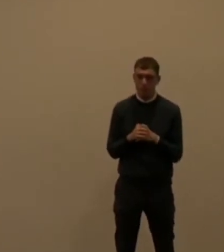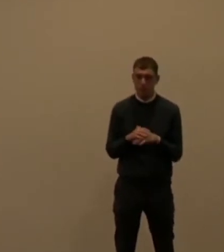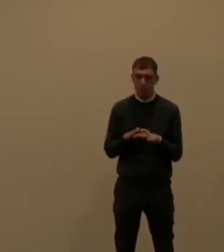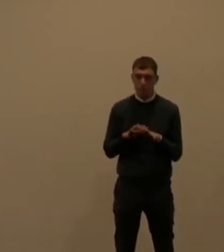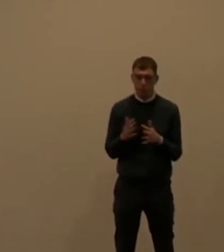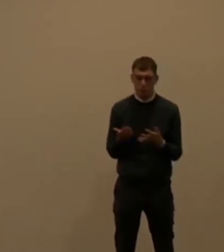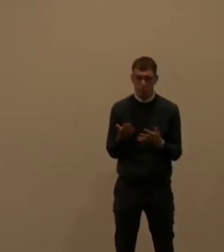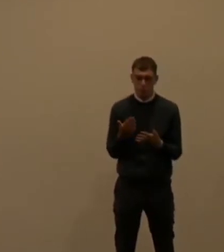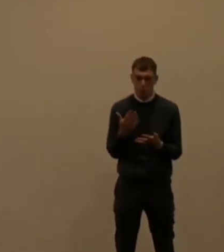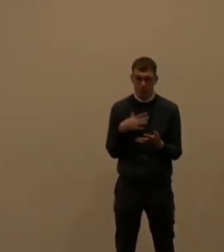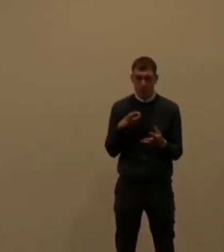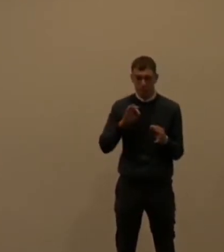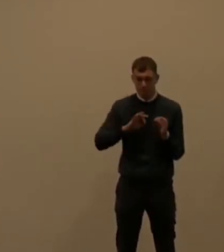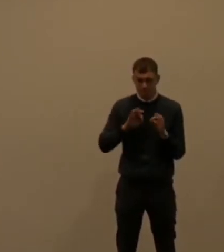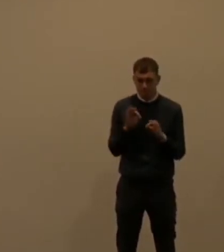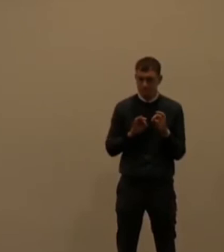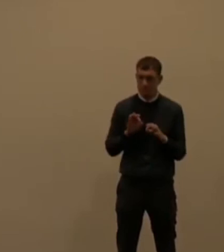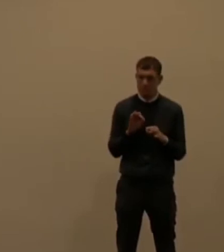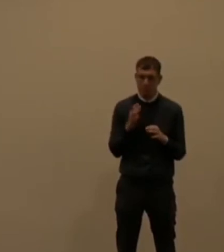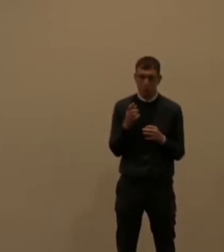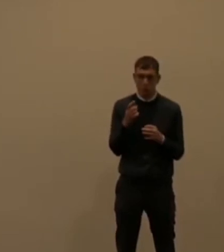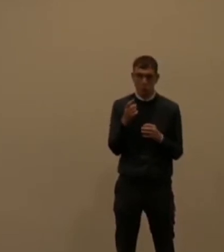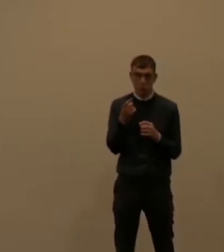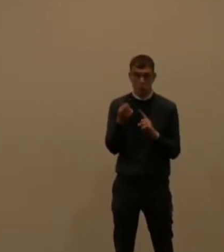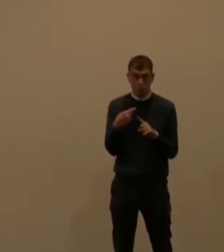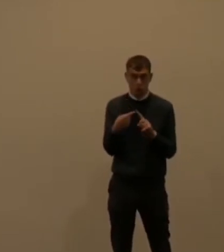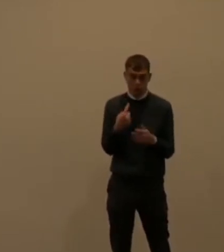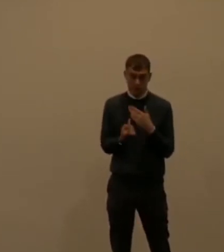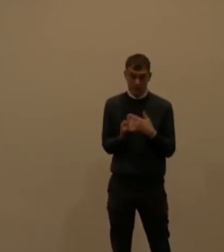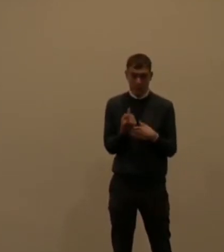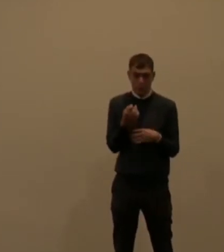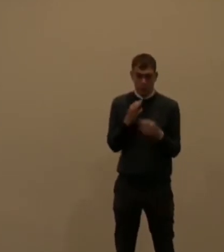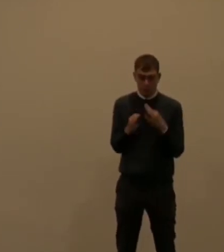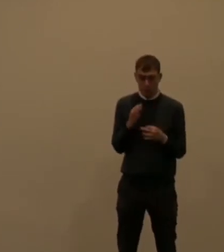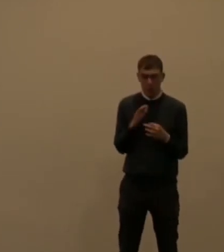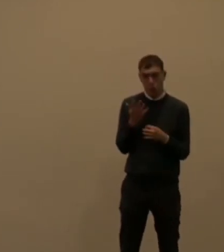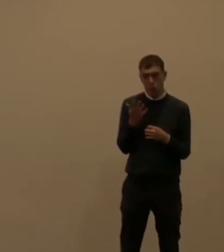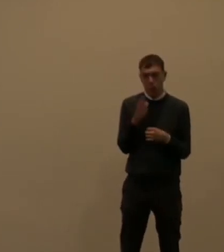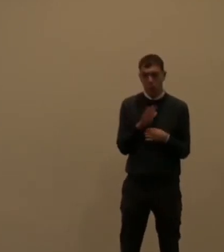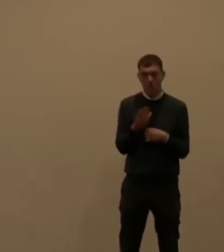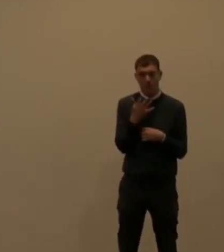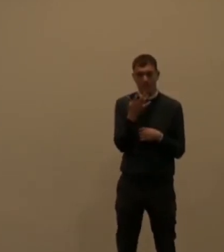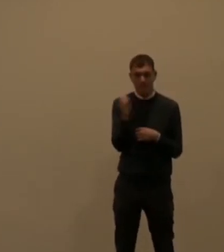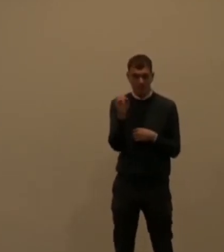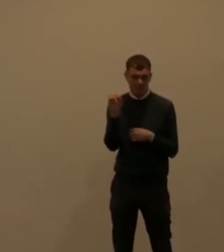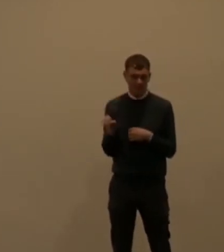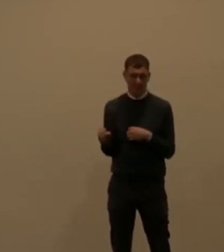when you figure out the answer to all of these questions, I would say you're doing better than about 50% of the projects I've been part